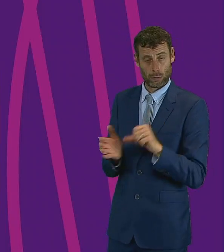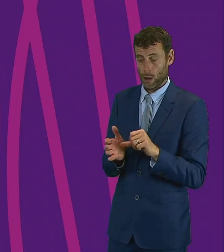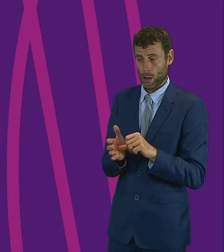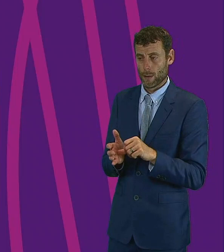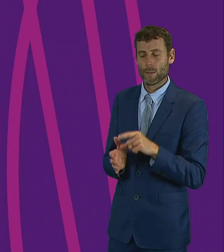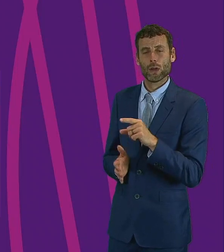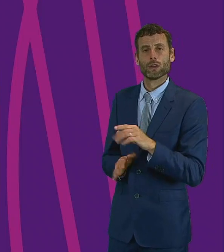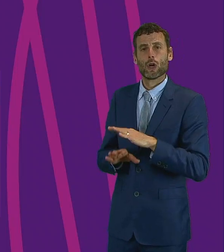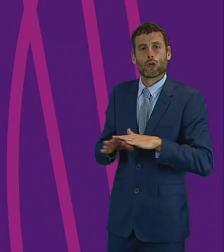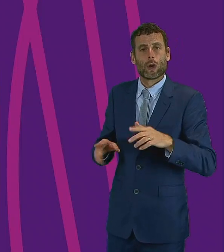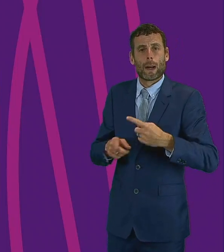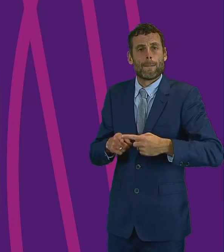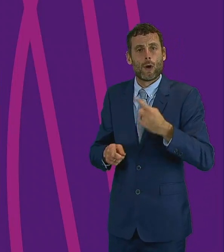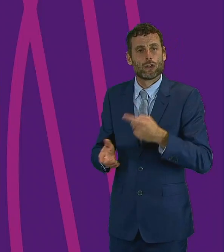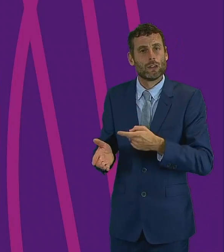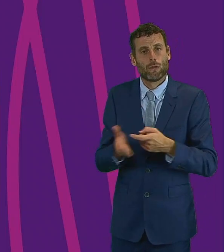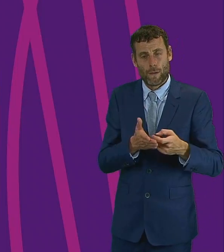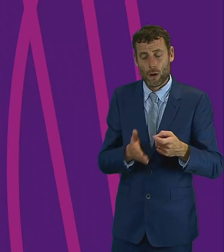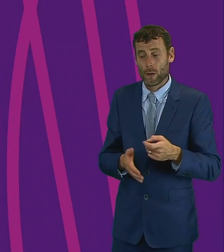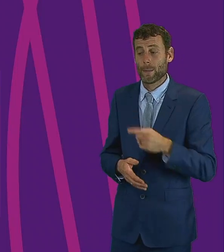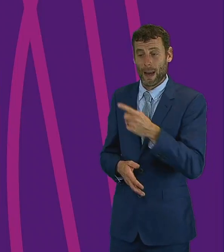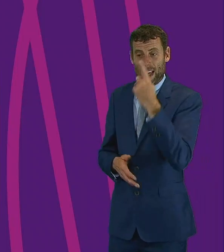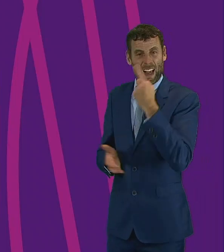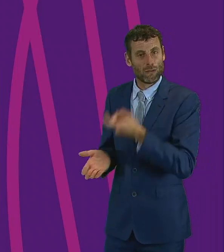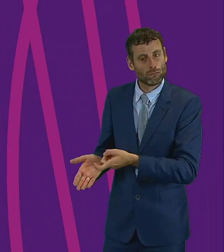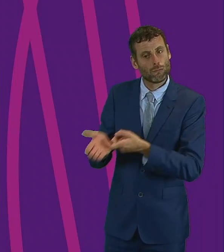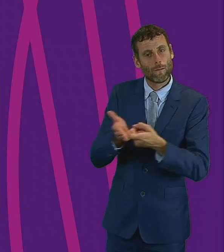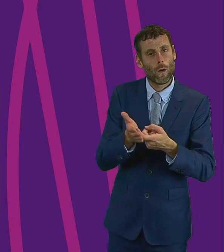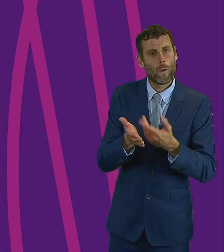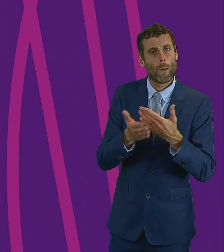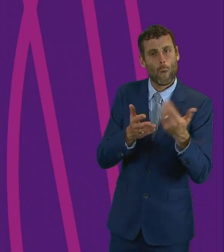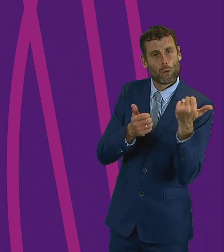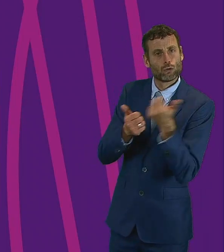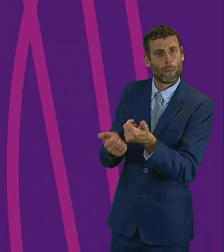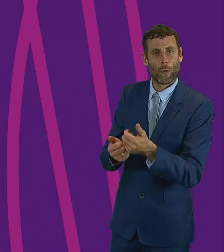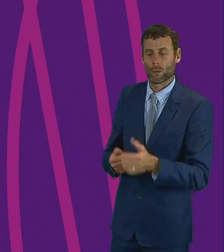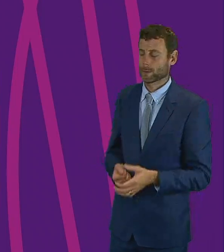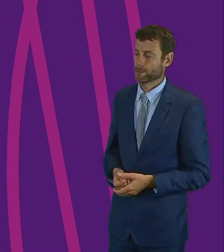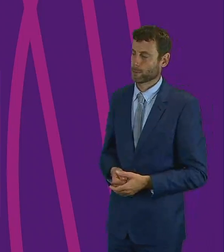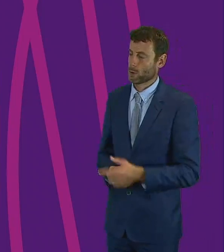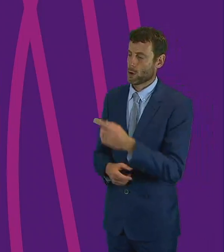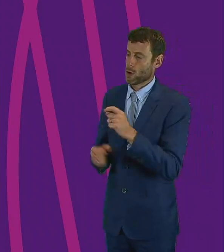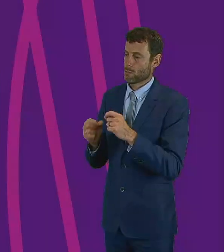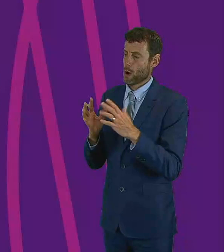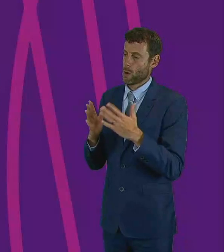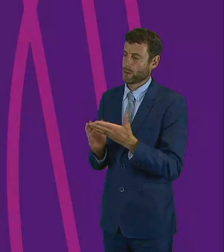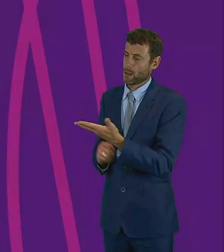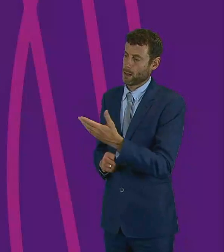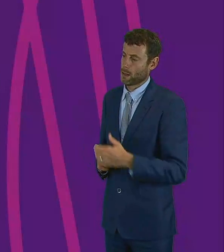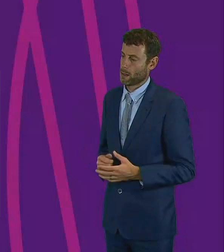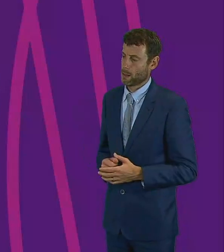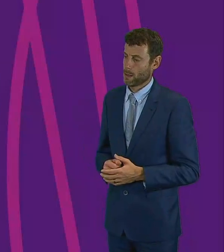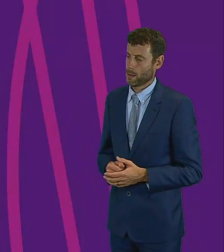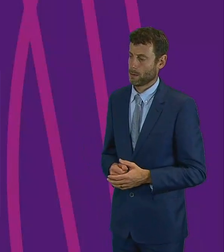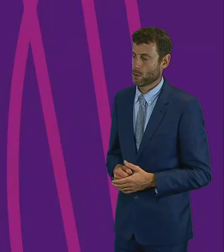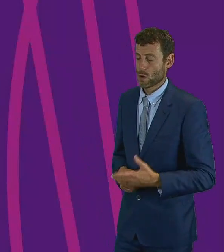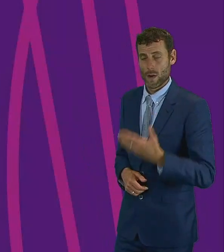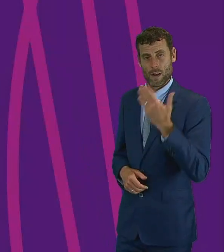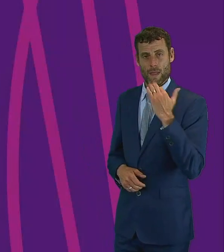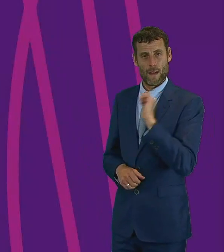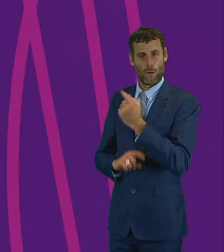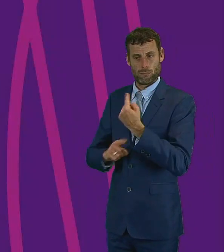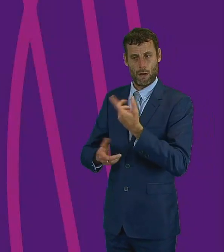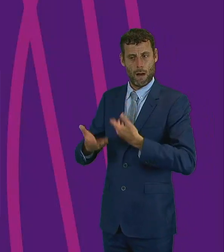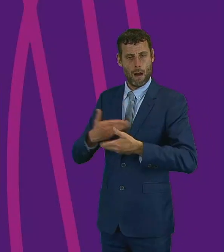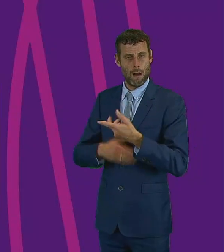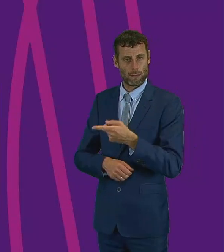the Distress Brief Intervention programme for further support. Brian Whittle. Can I thank the First Minister for that answer? But First